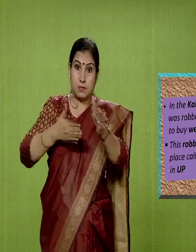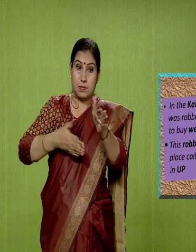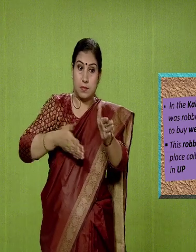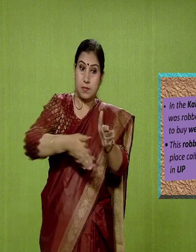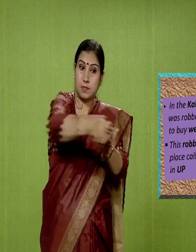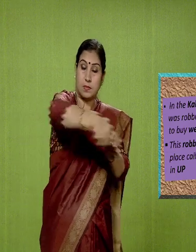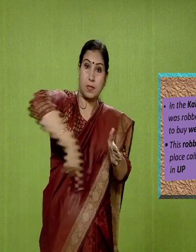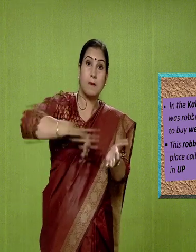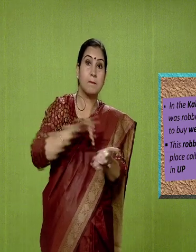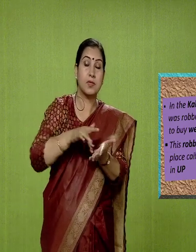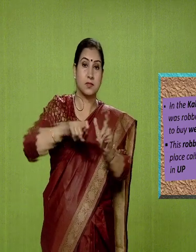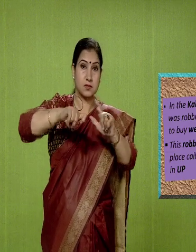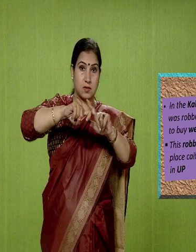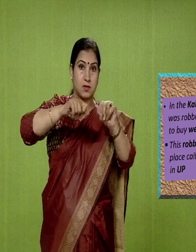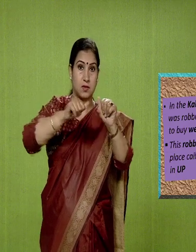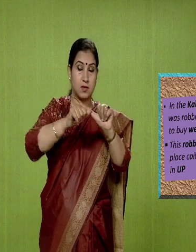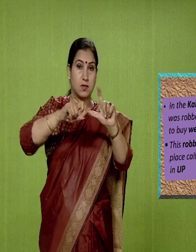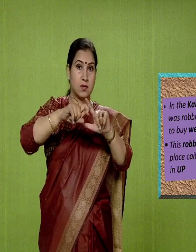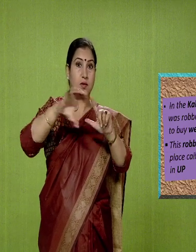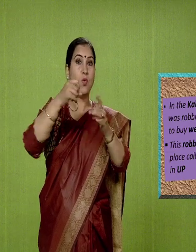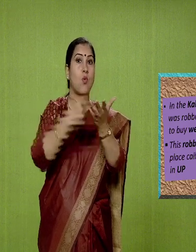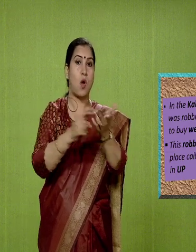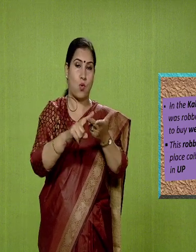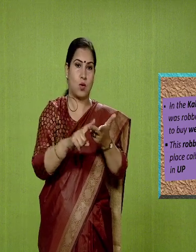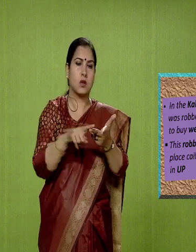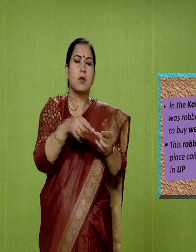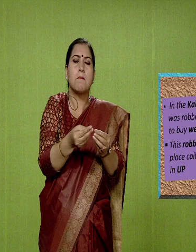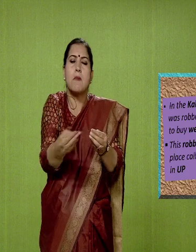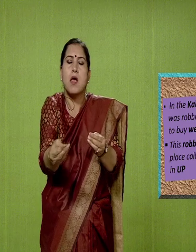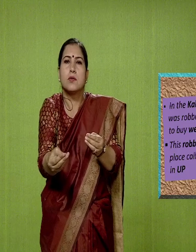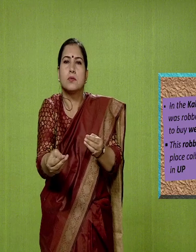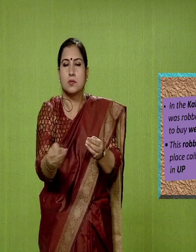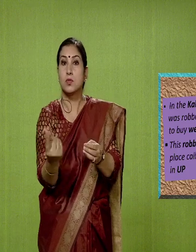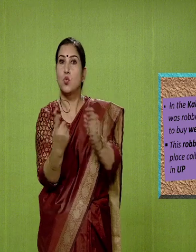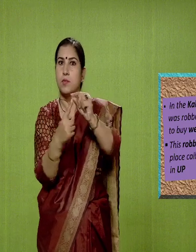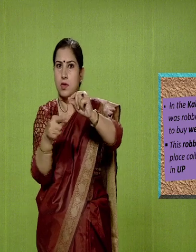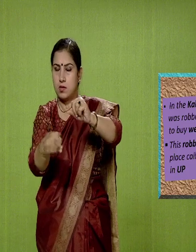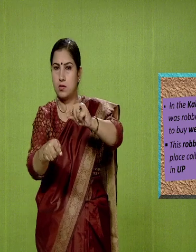It is located near Lucknow in Uttar Pradesh.